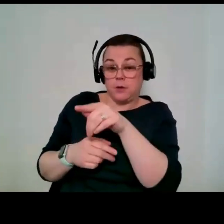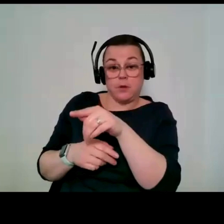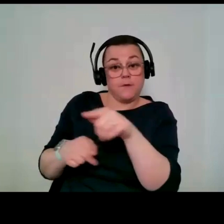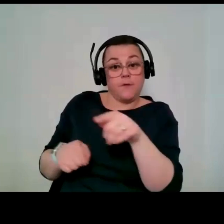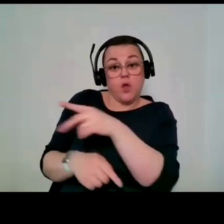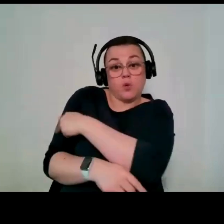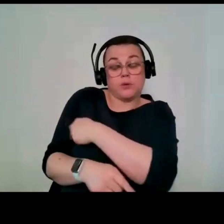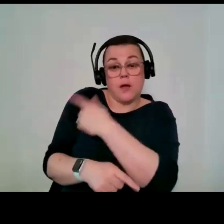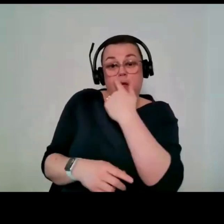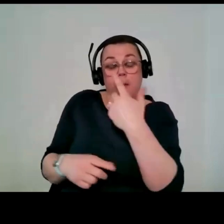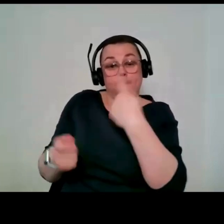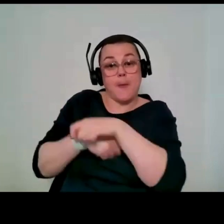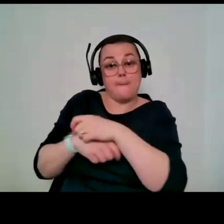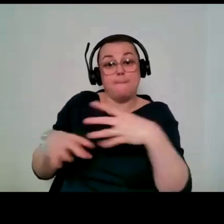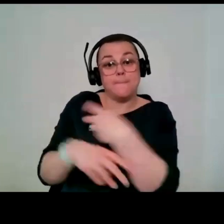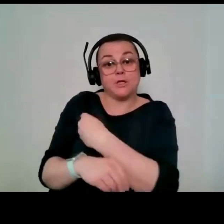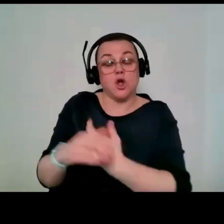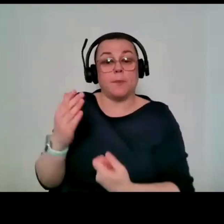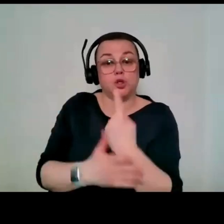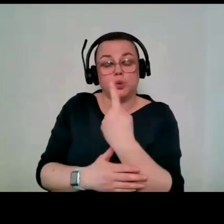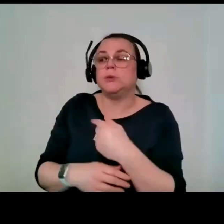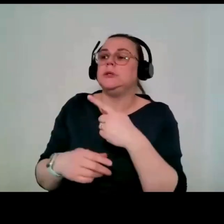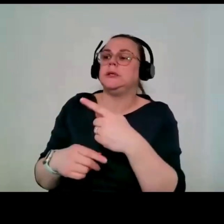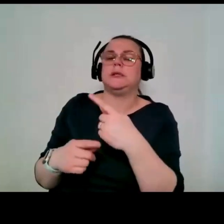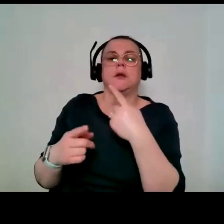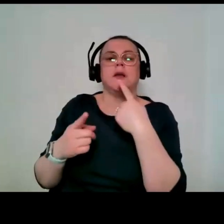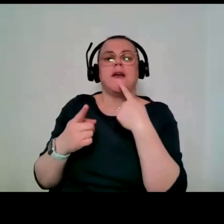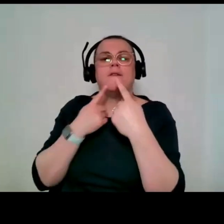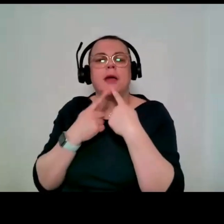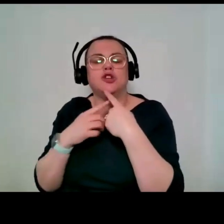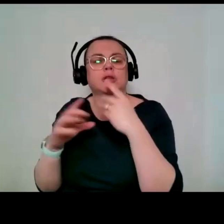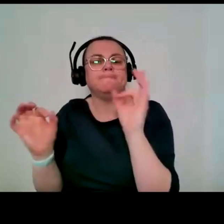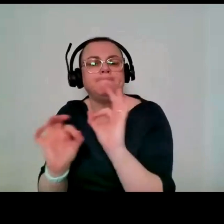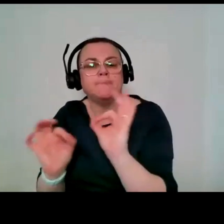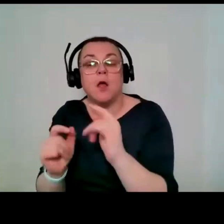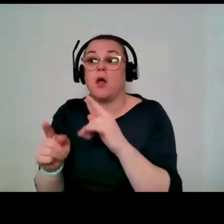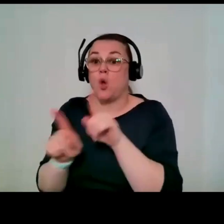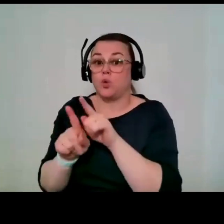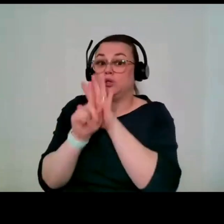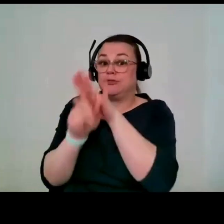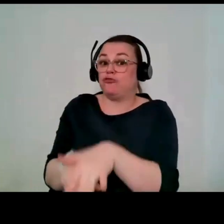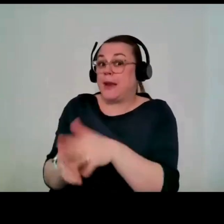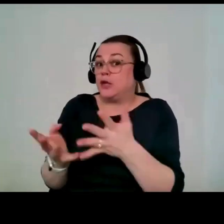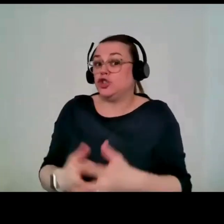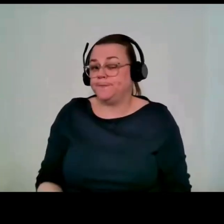of work and promotion and also, discrimination.